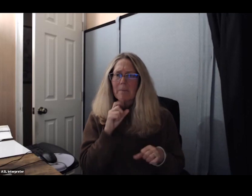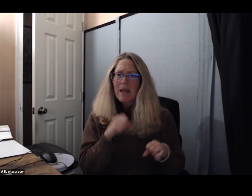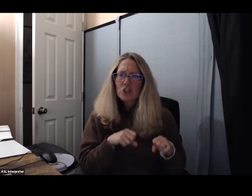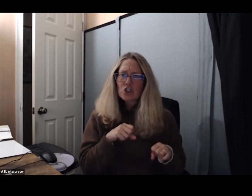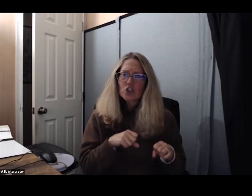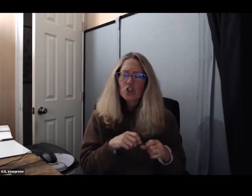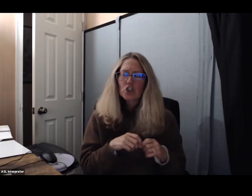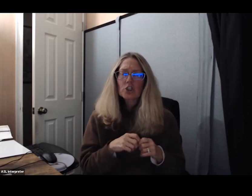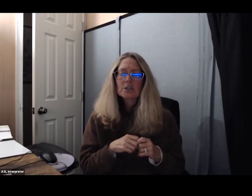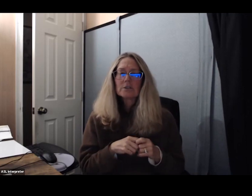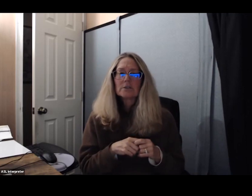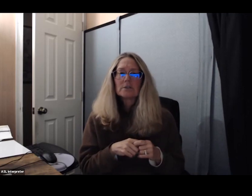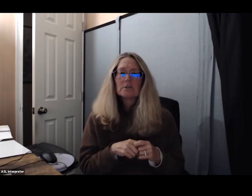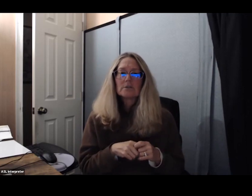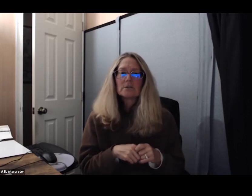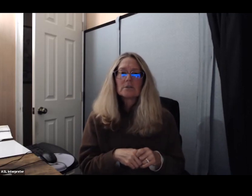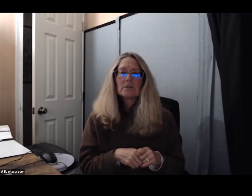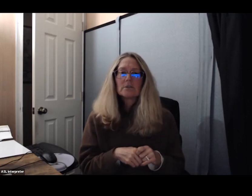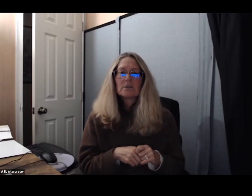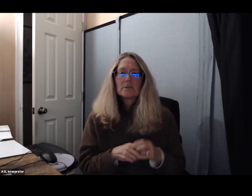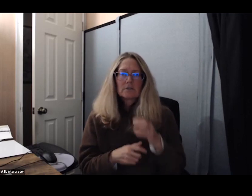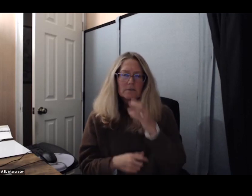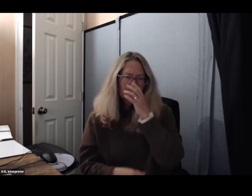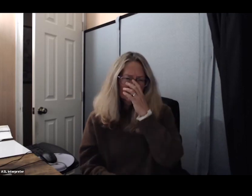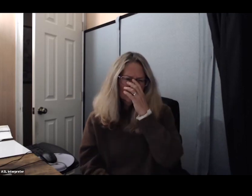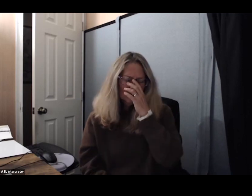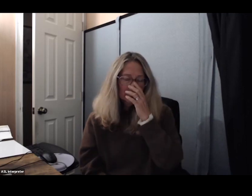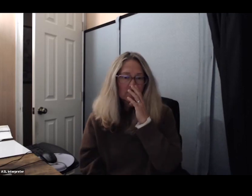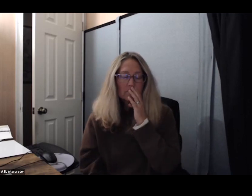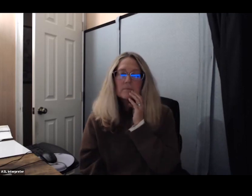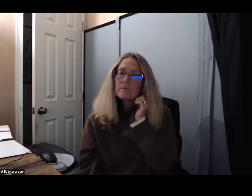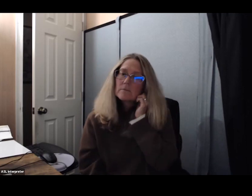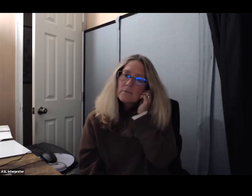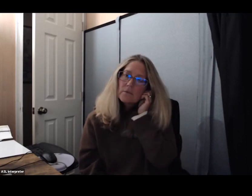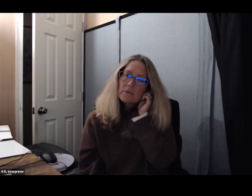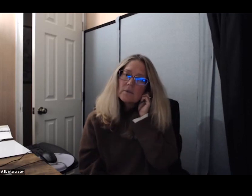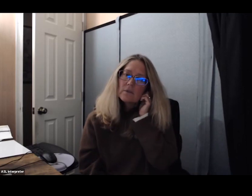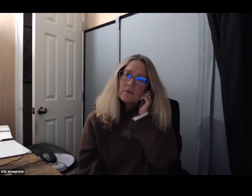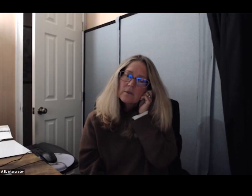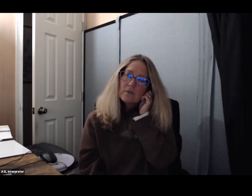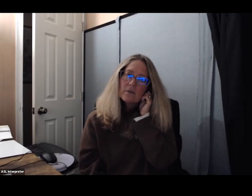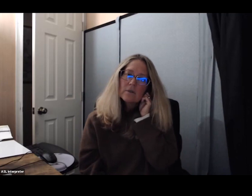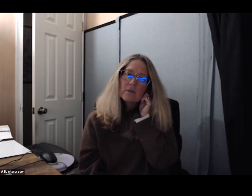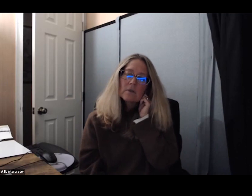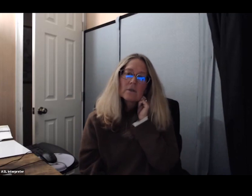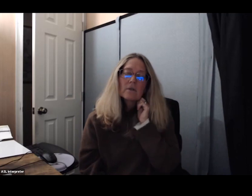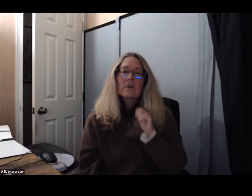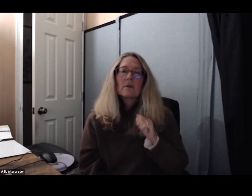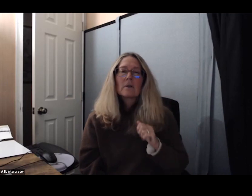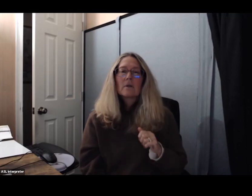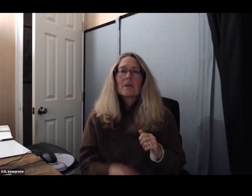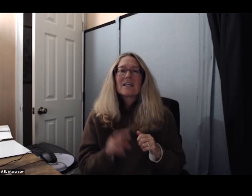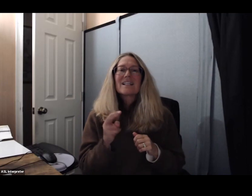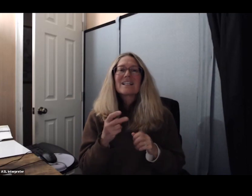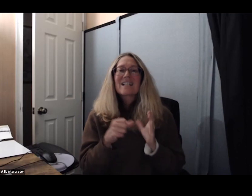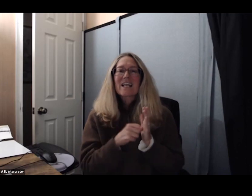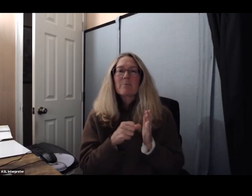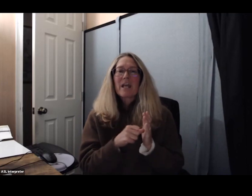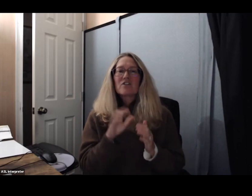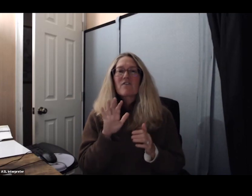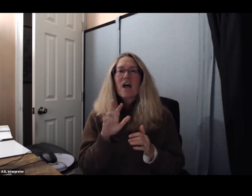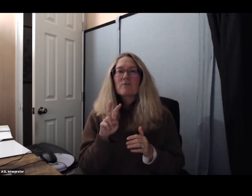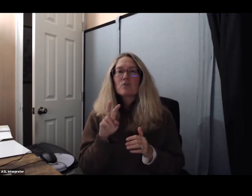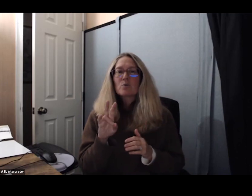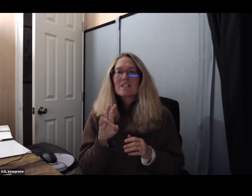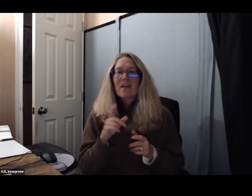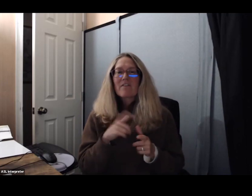see it. It's at the next page. It says, Oh, okay. Oh, yeah, I just, on the second page, it says 5 to 7,